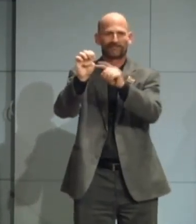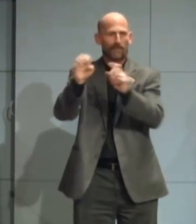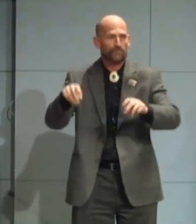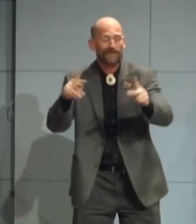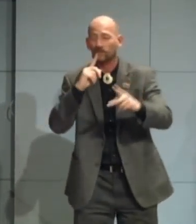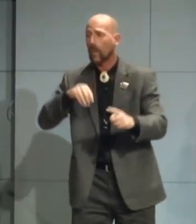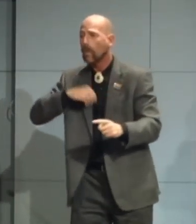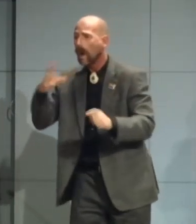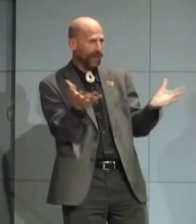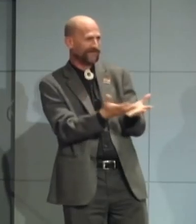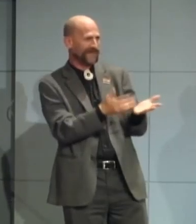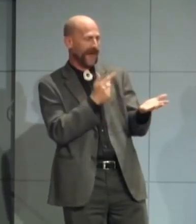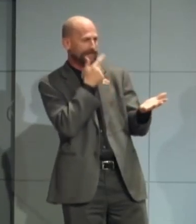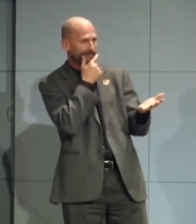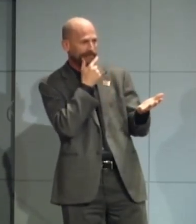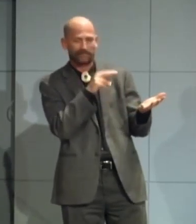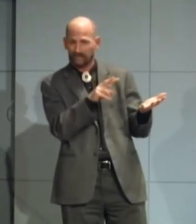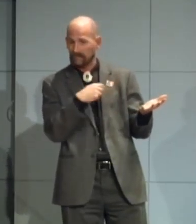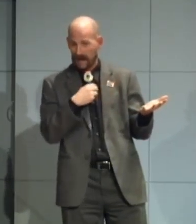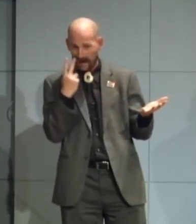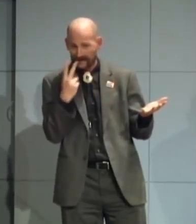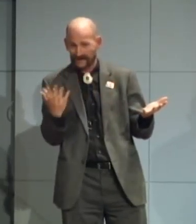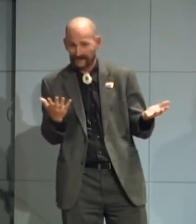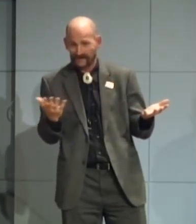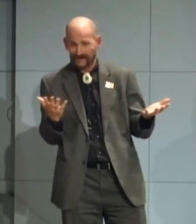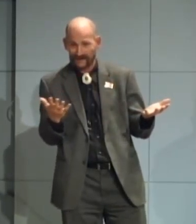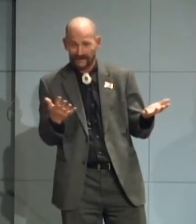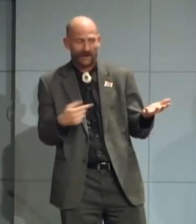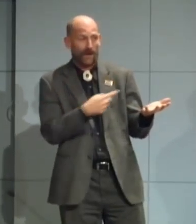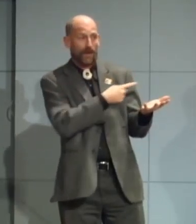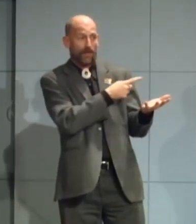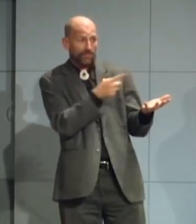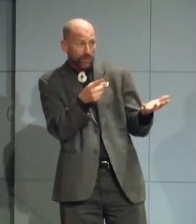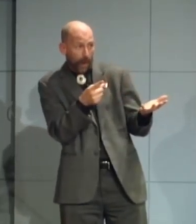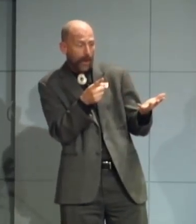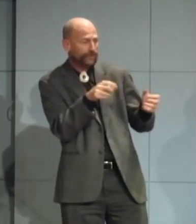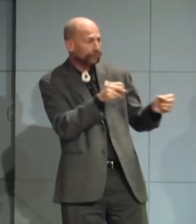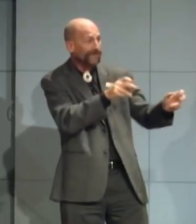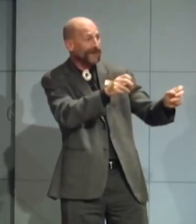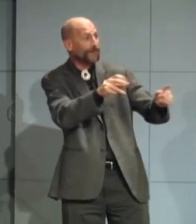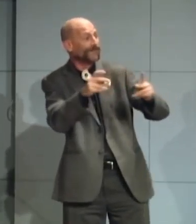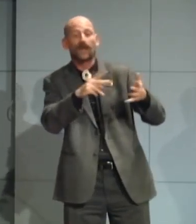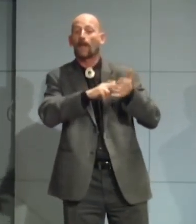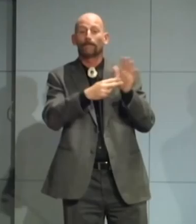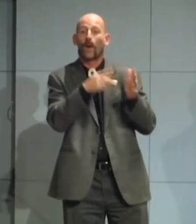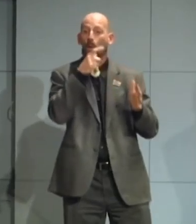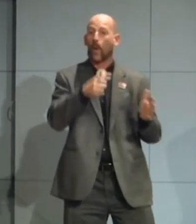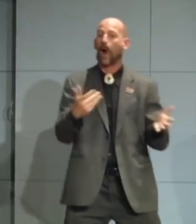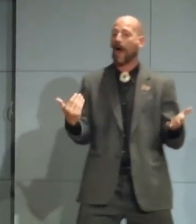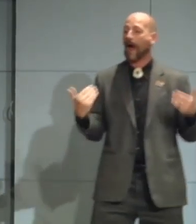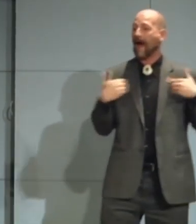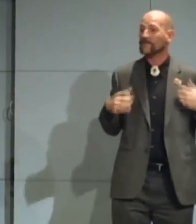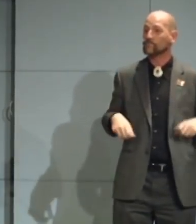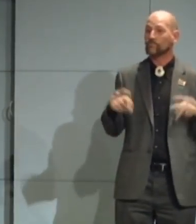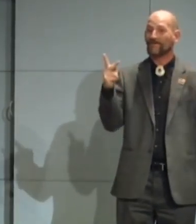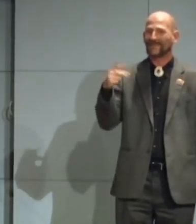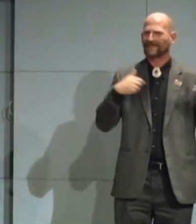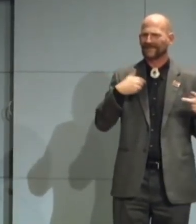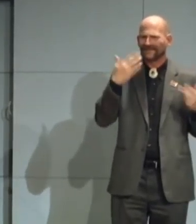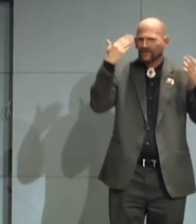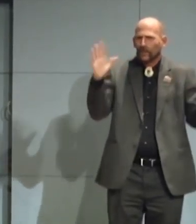of the population with double the rate of infant mortality as children in the other half, how is that a recipe for